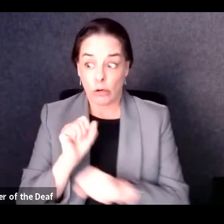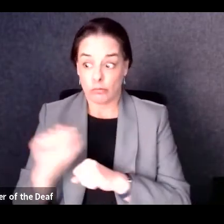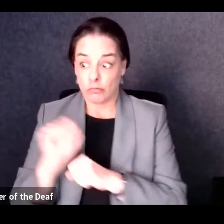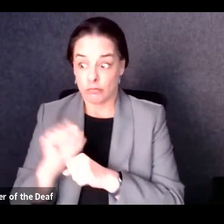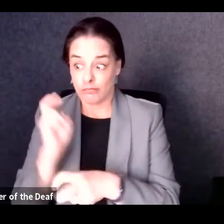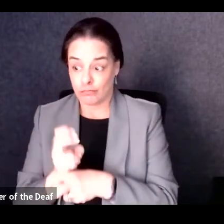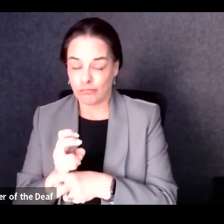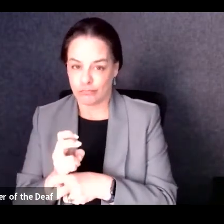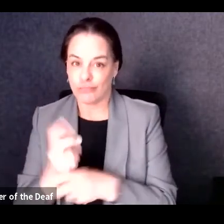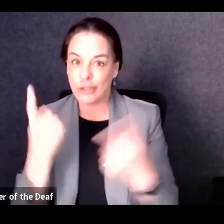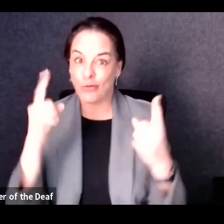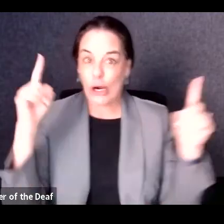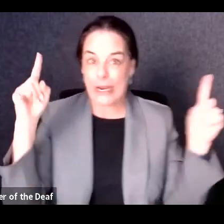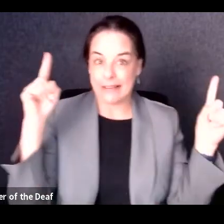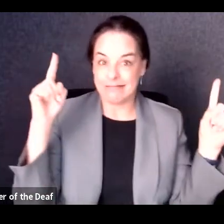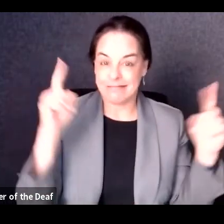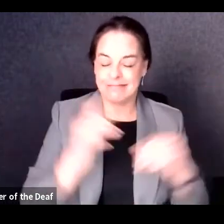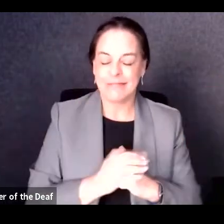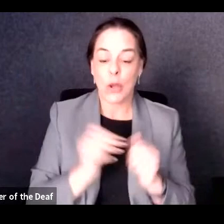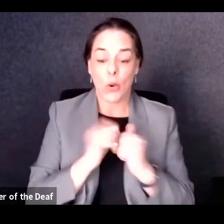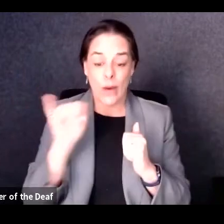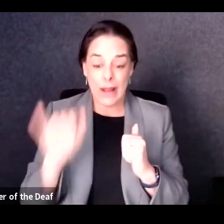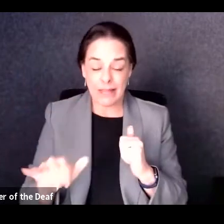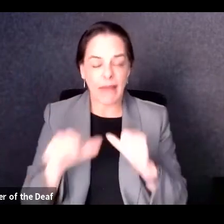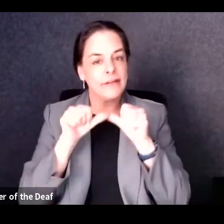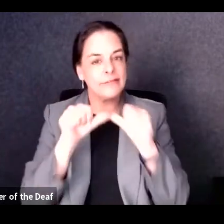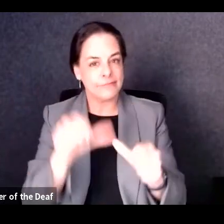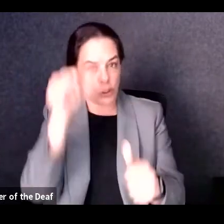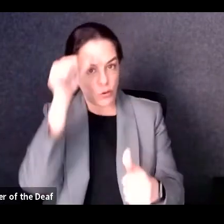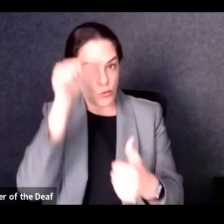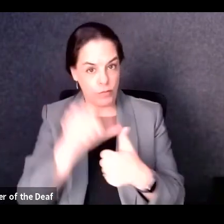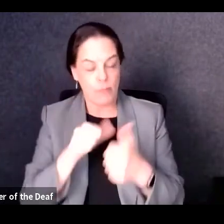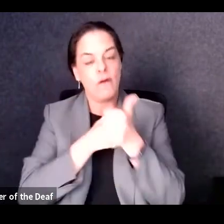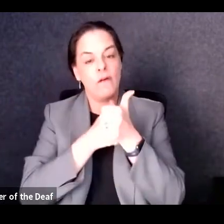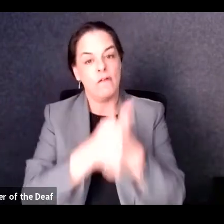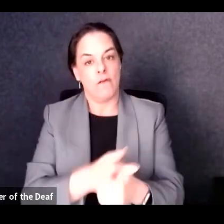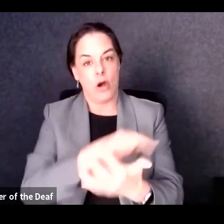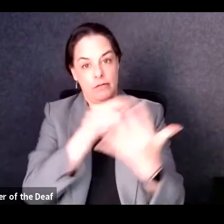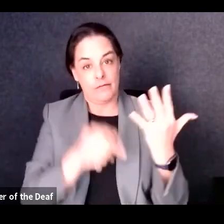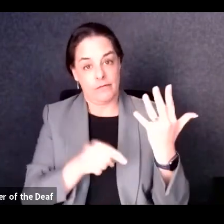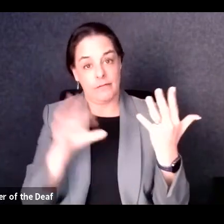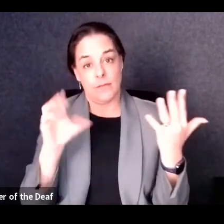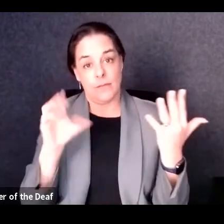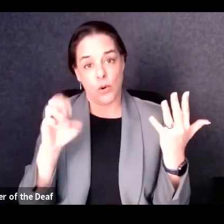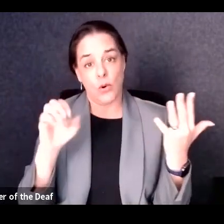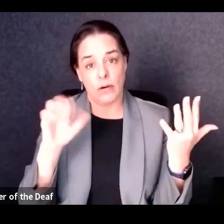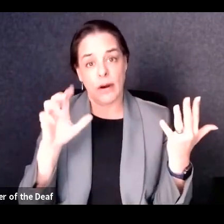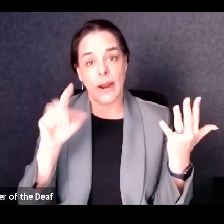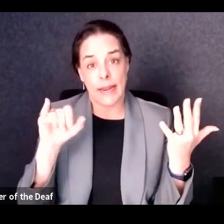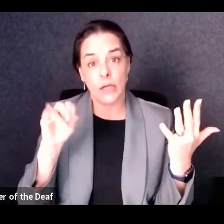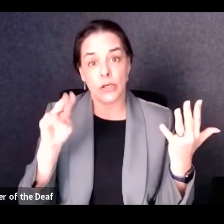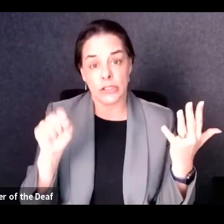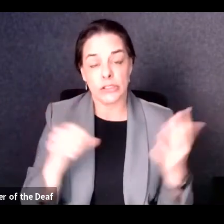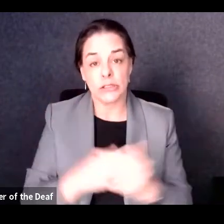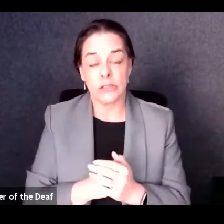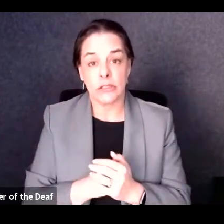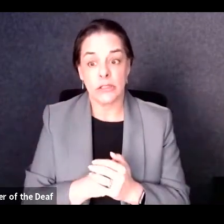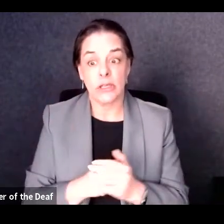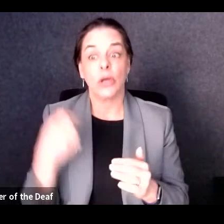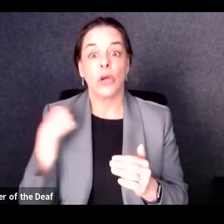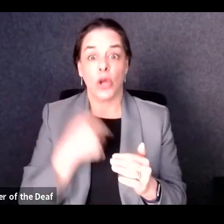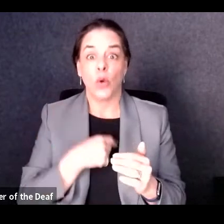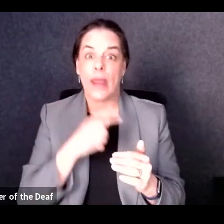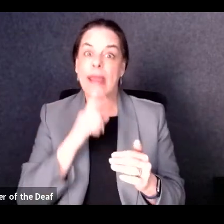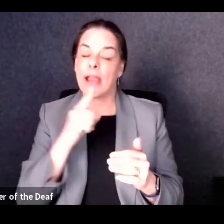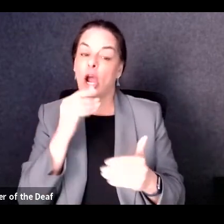That said, we want to continue to remind everyone to keep following the 5 core actions. While we are heading in a